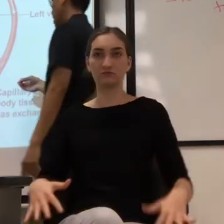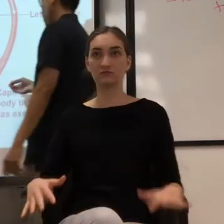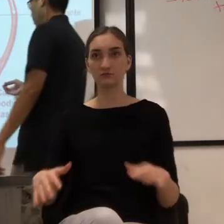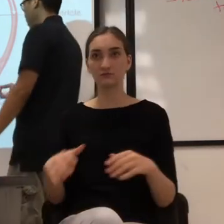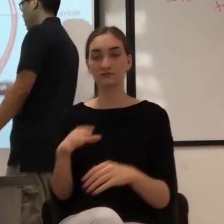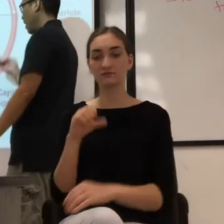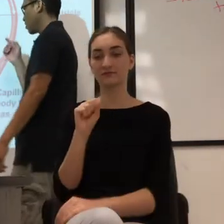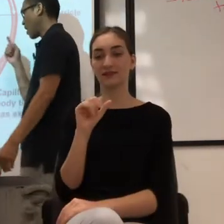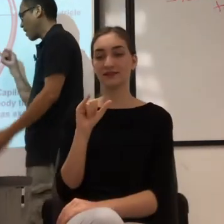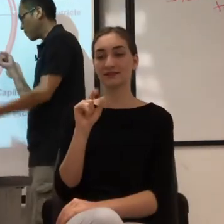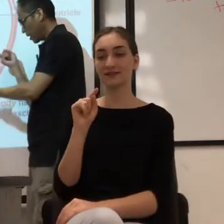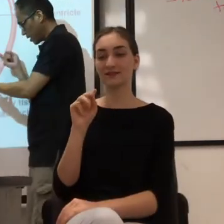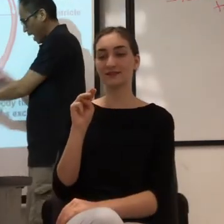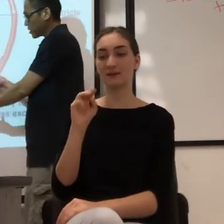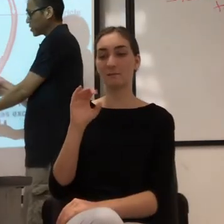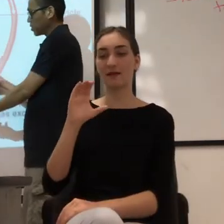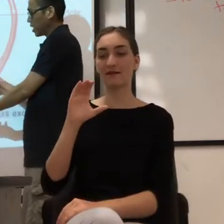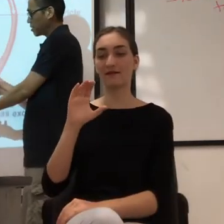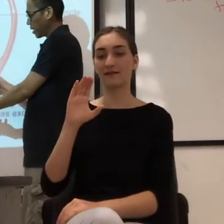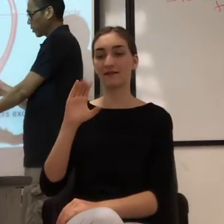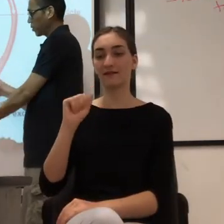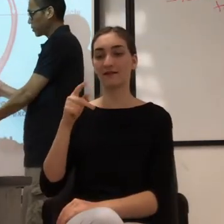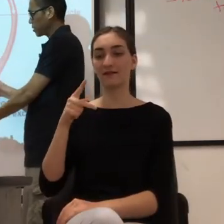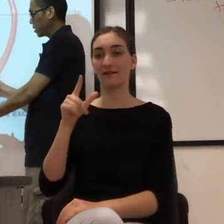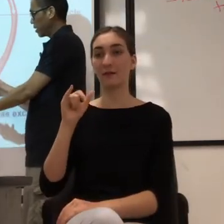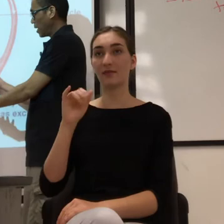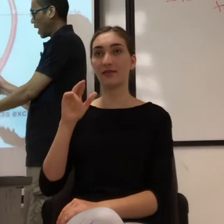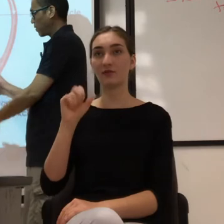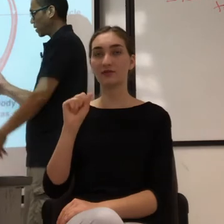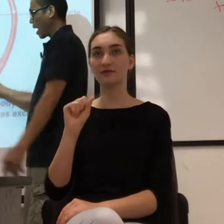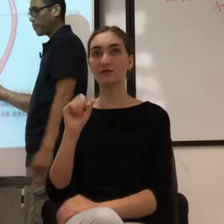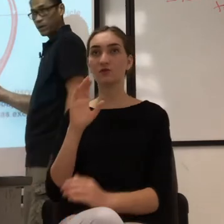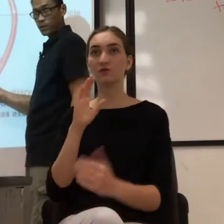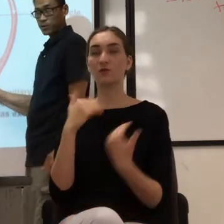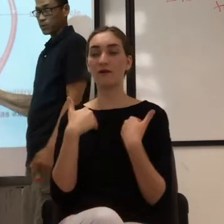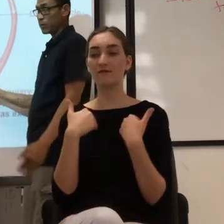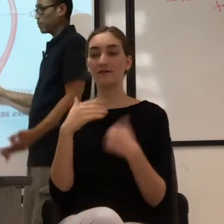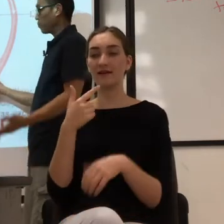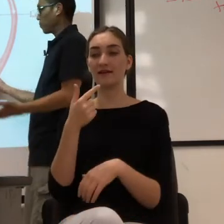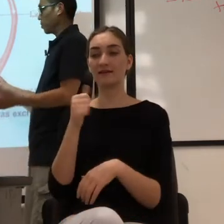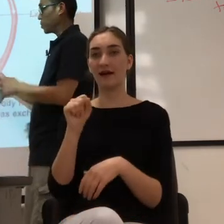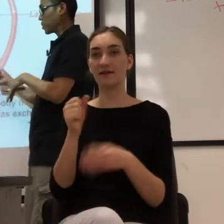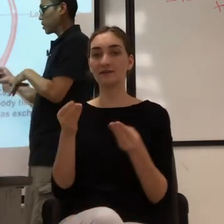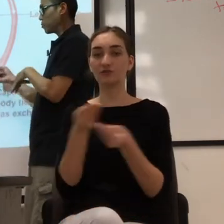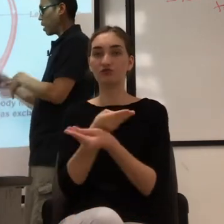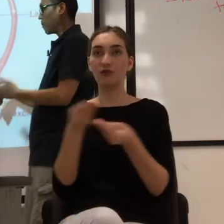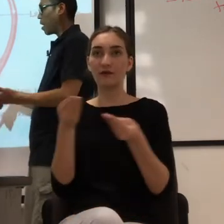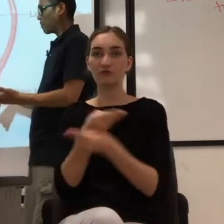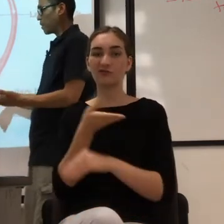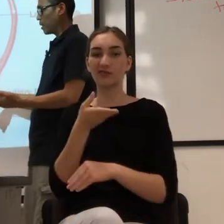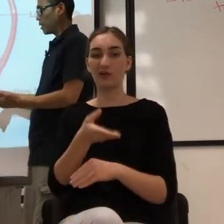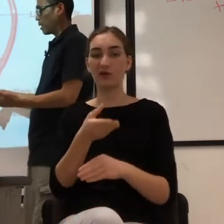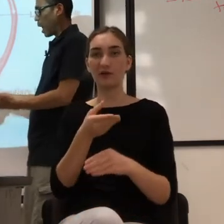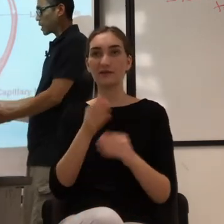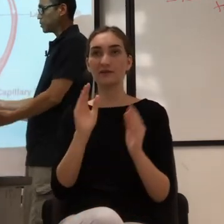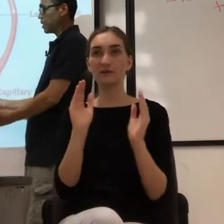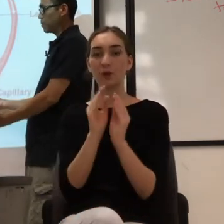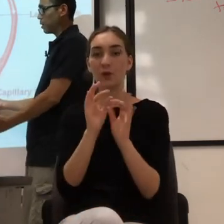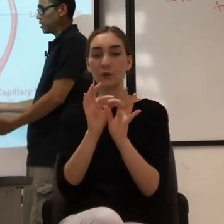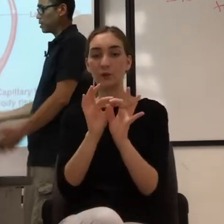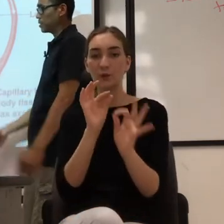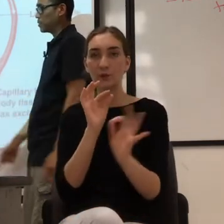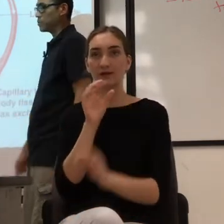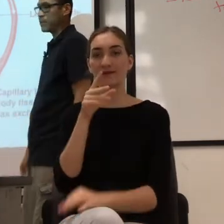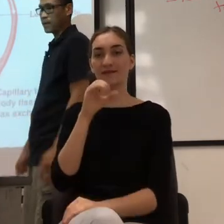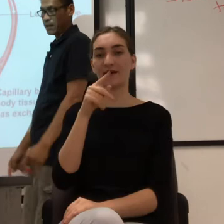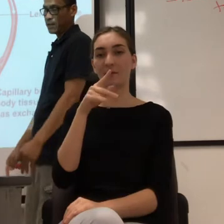systemic capillaries, again, you have gas exchange that occurs at the capillaries where you're just gonna drop off the oxygenated